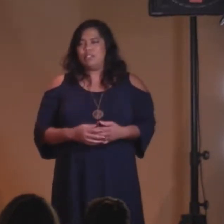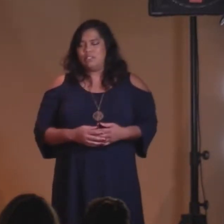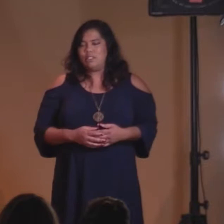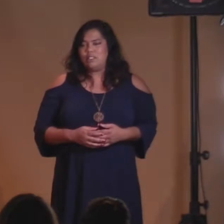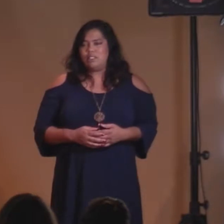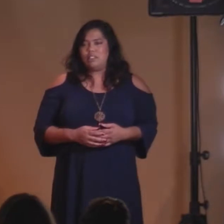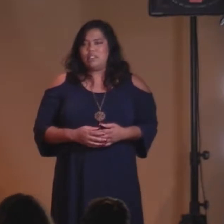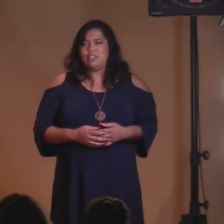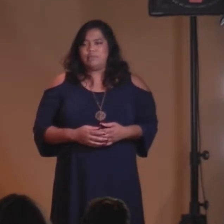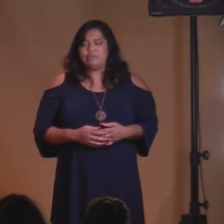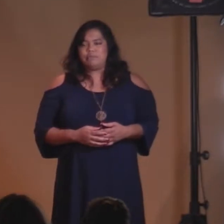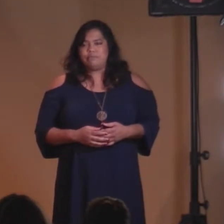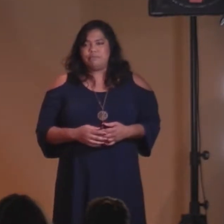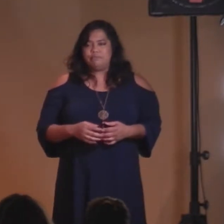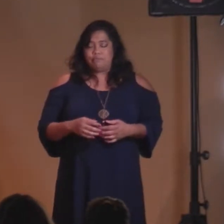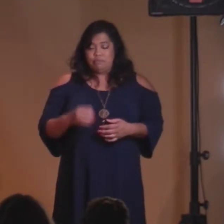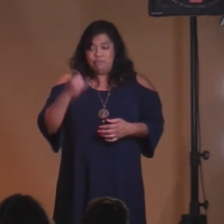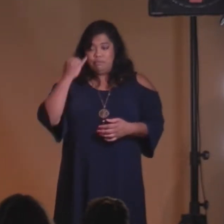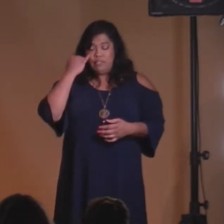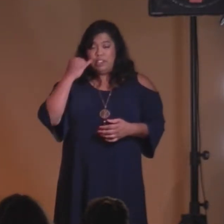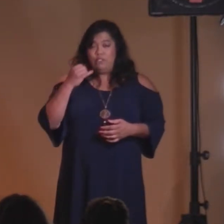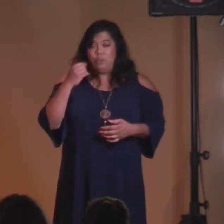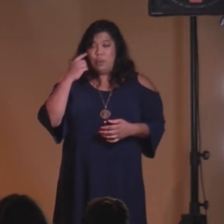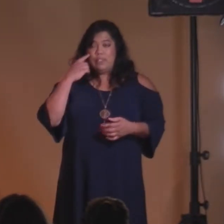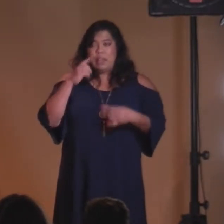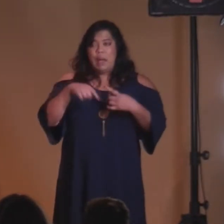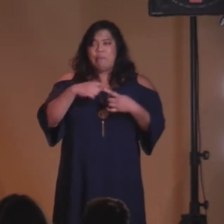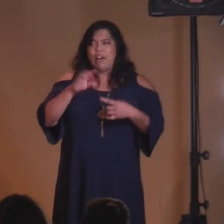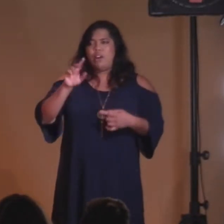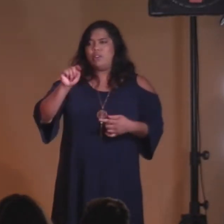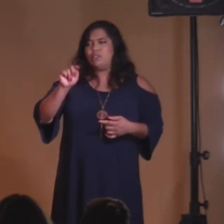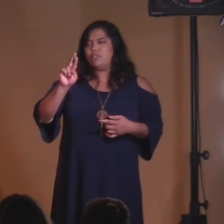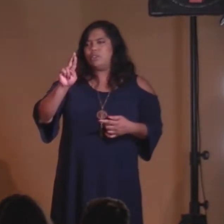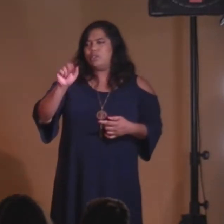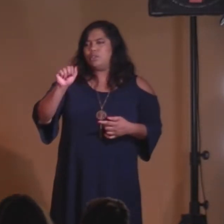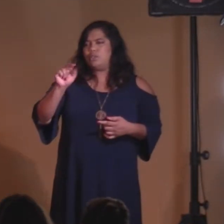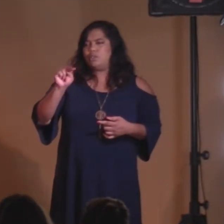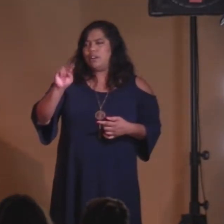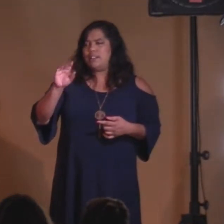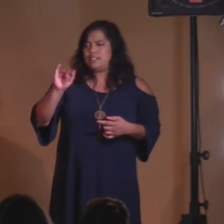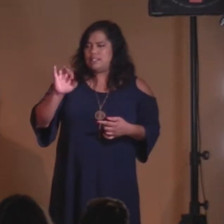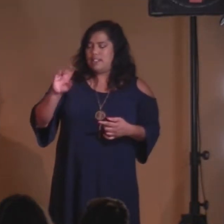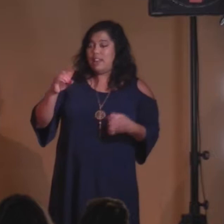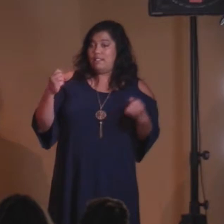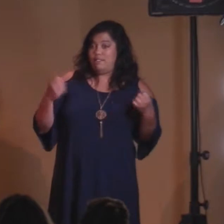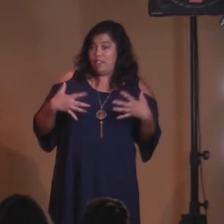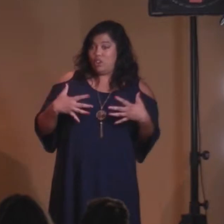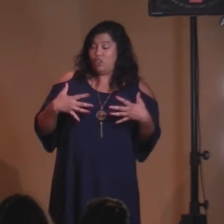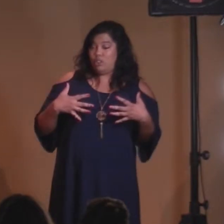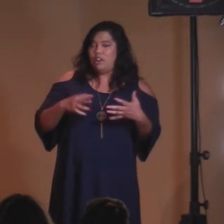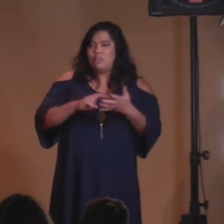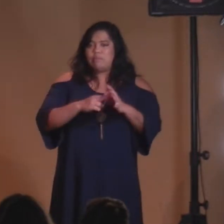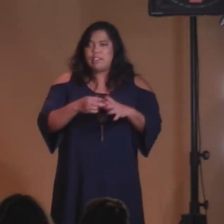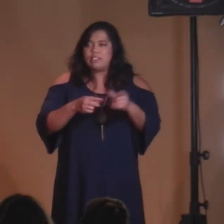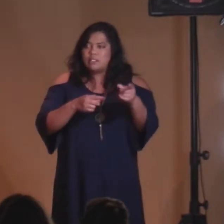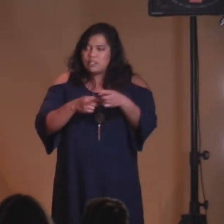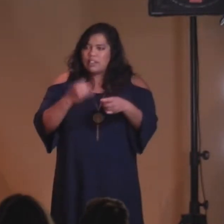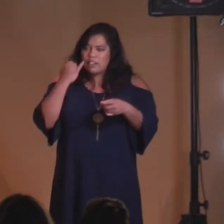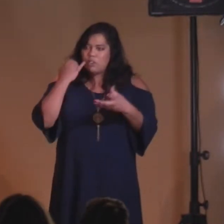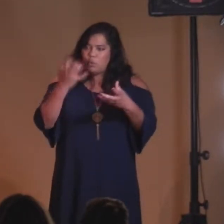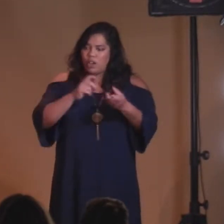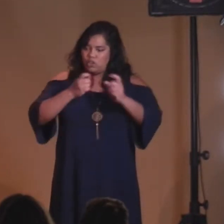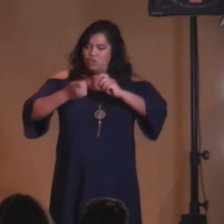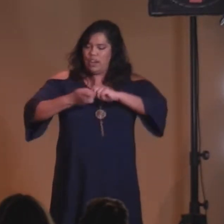But if we're going to transcend fear, like if we're really, really, really, really, really, really going to do something about it, then we have to address it.